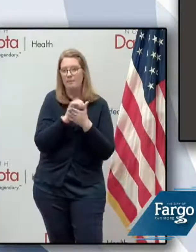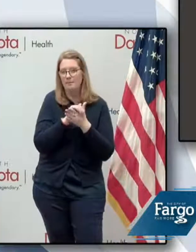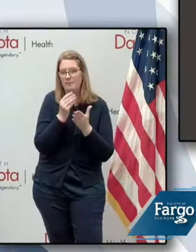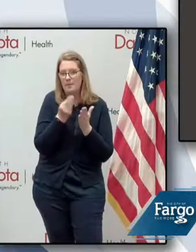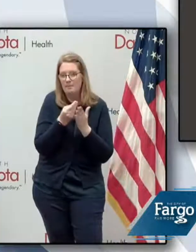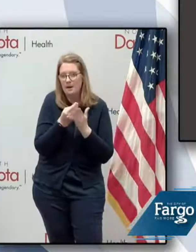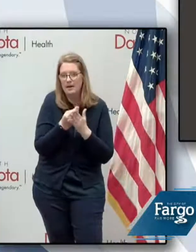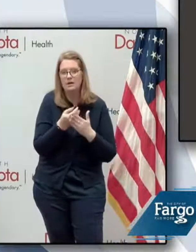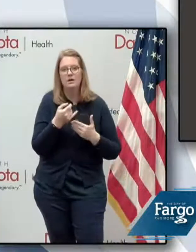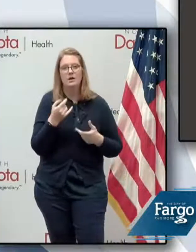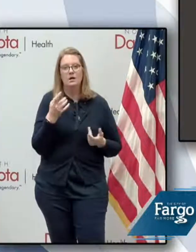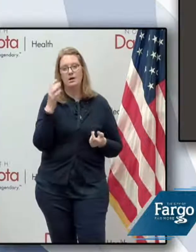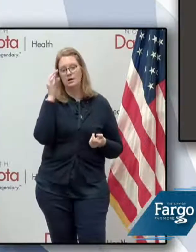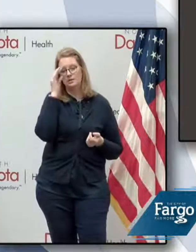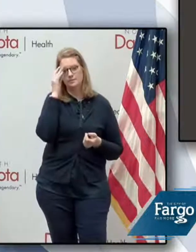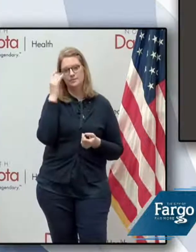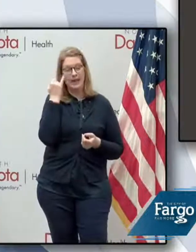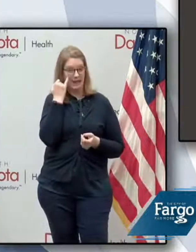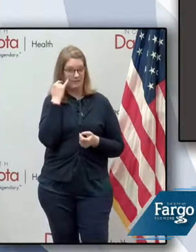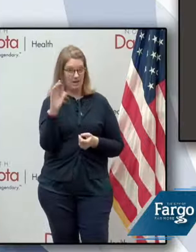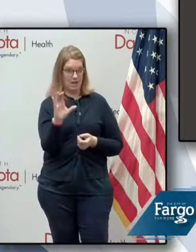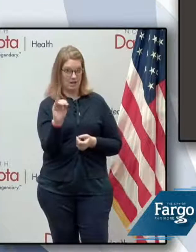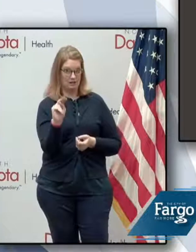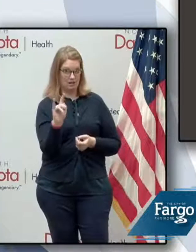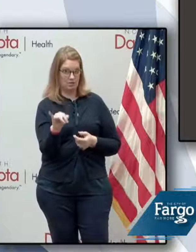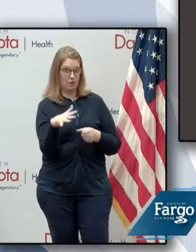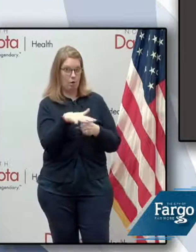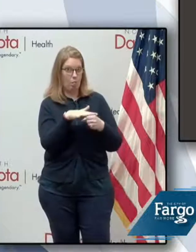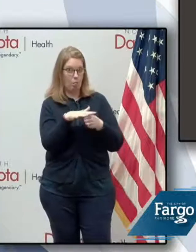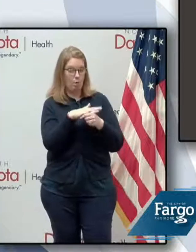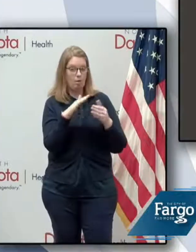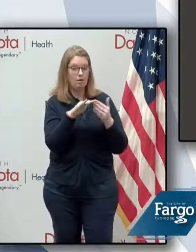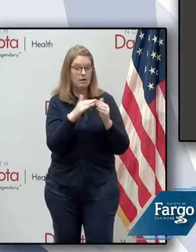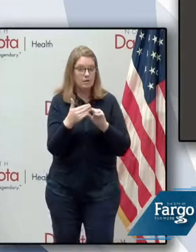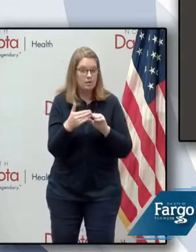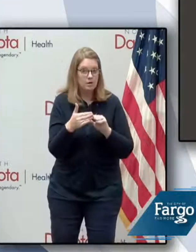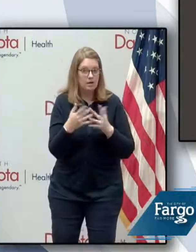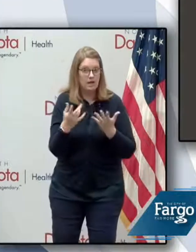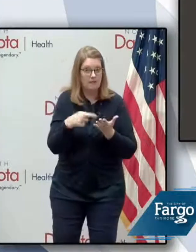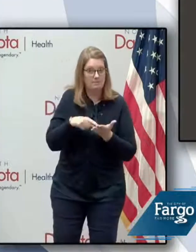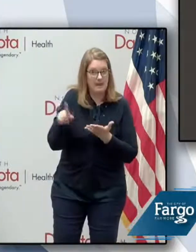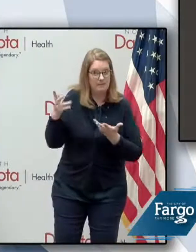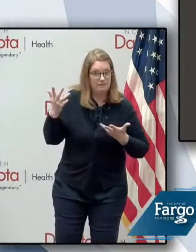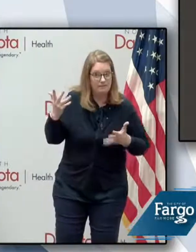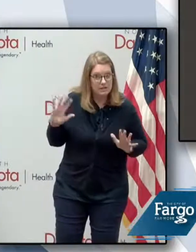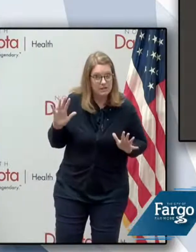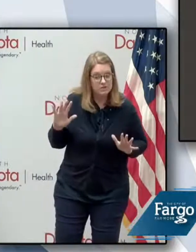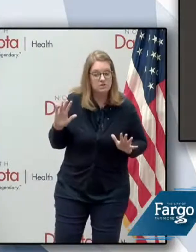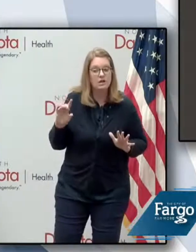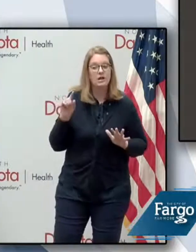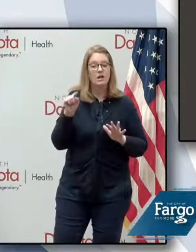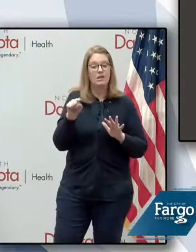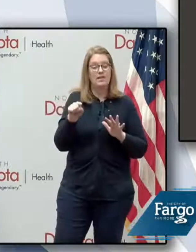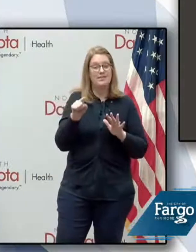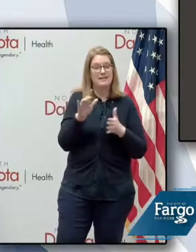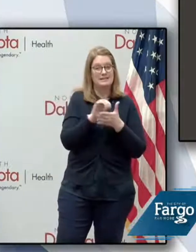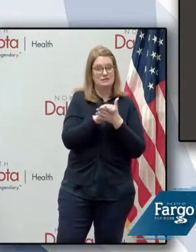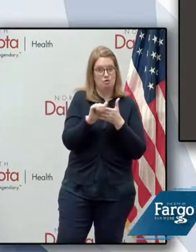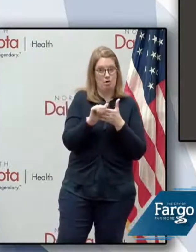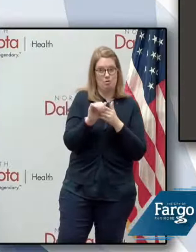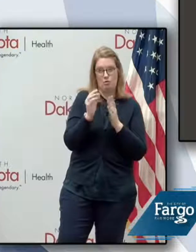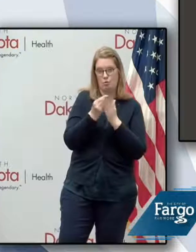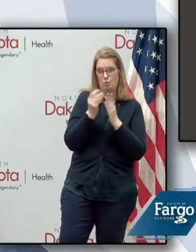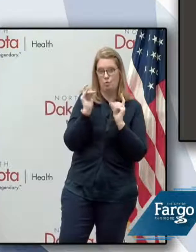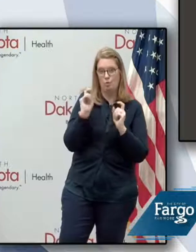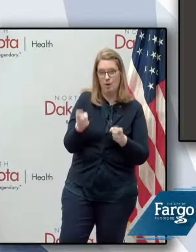If a county or a local community had already covered that payroll cost, then this dollar grant, which is sent to cover